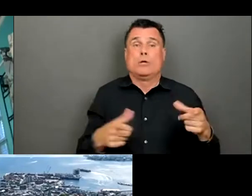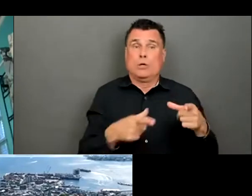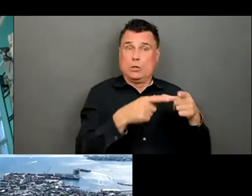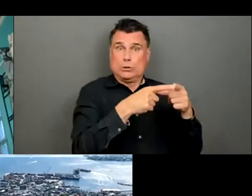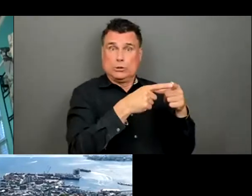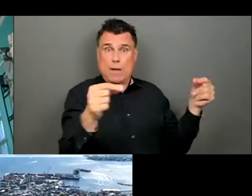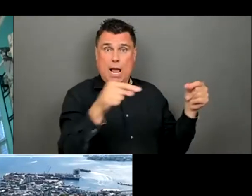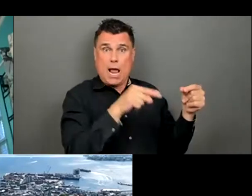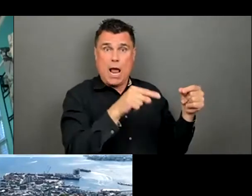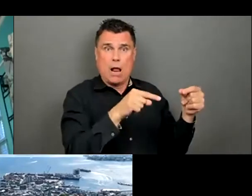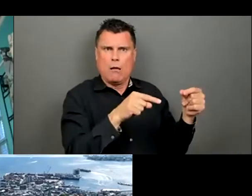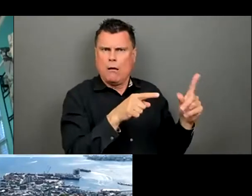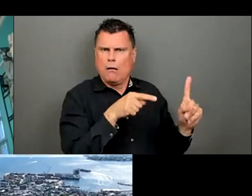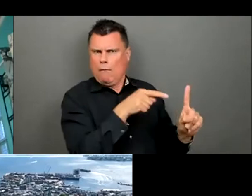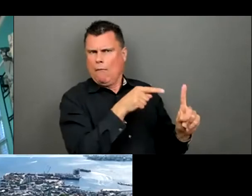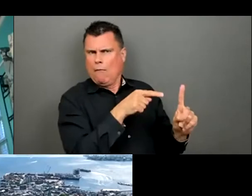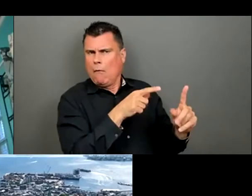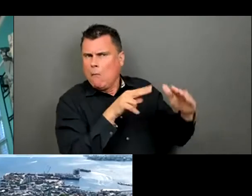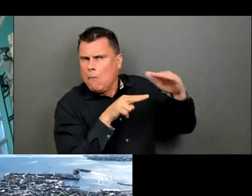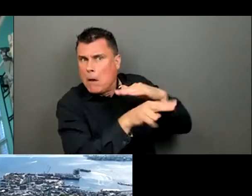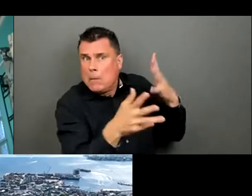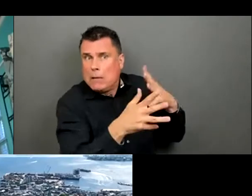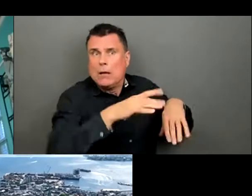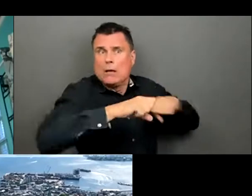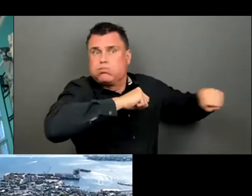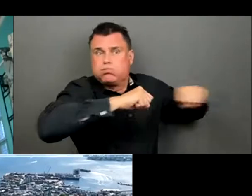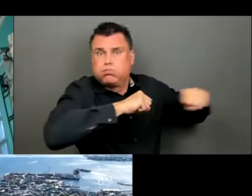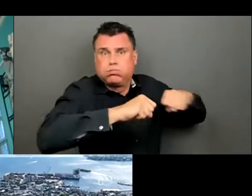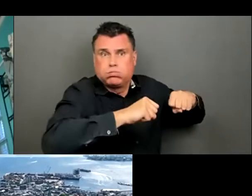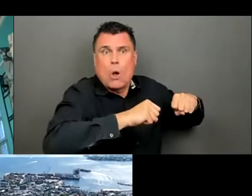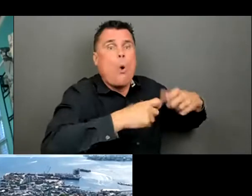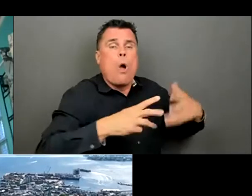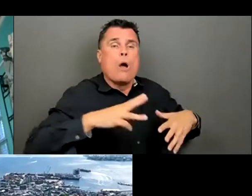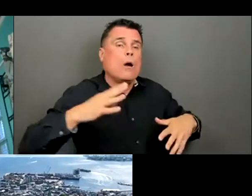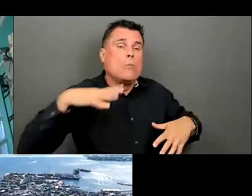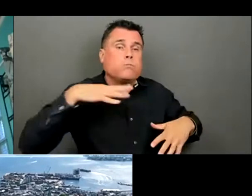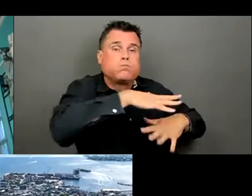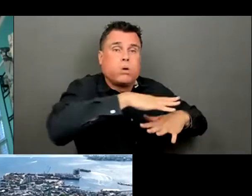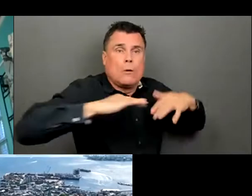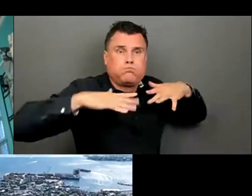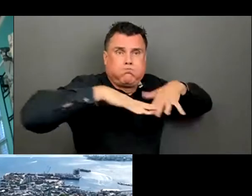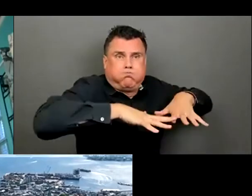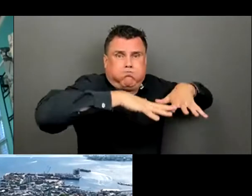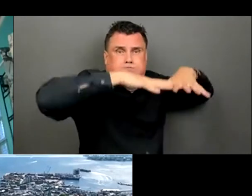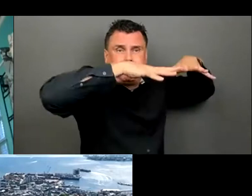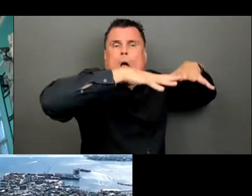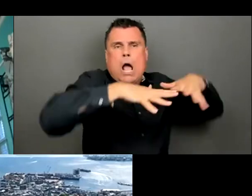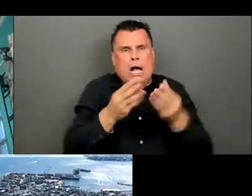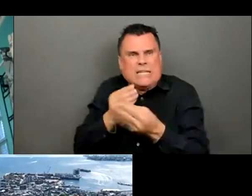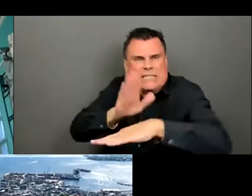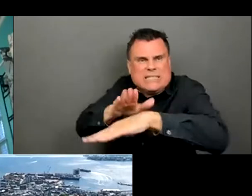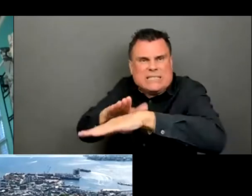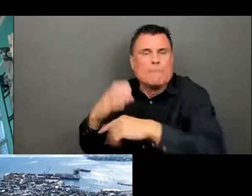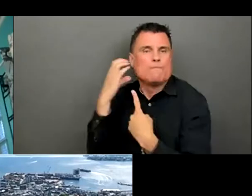or flooding, they send an alert message to our smartphone. This is automatically